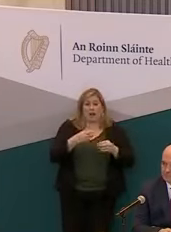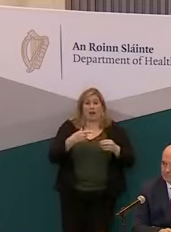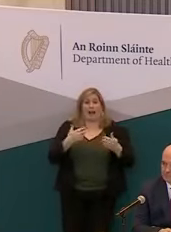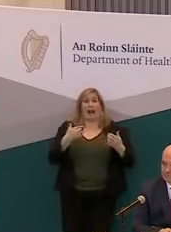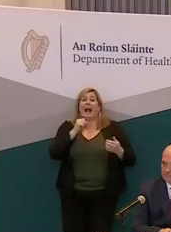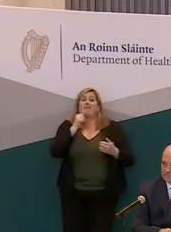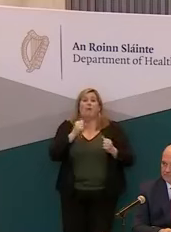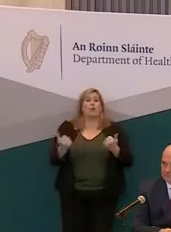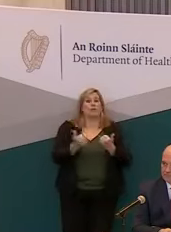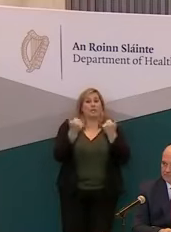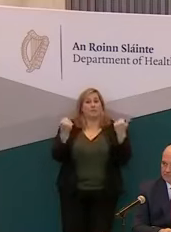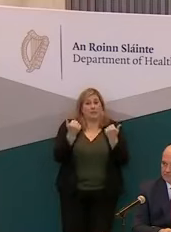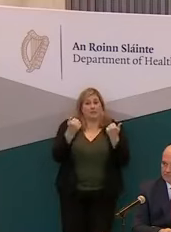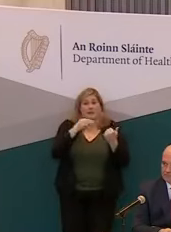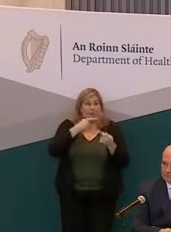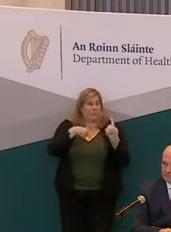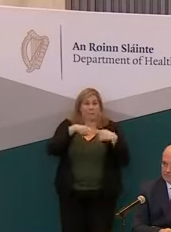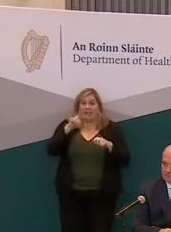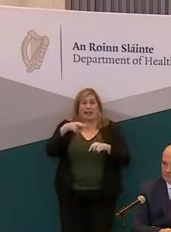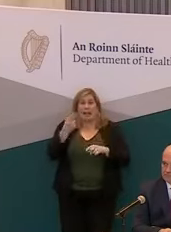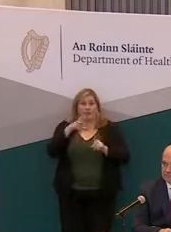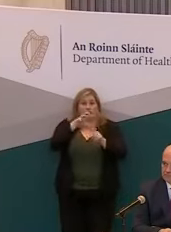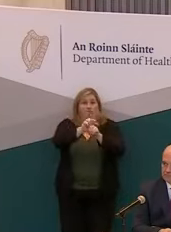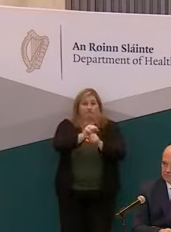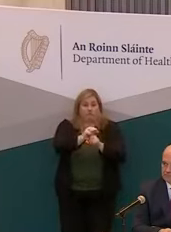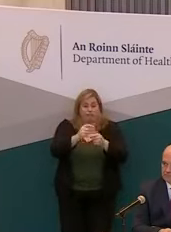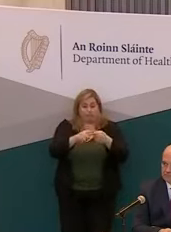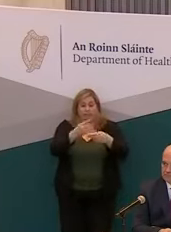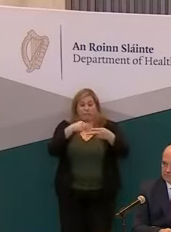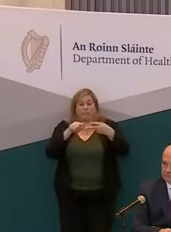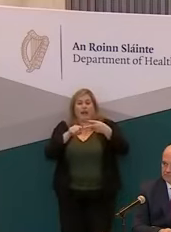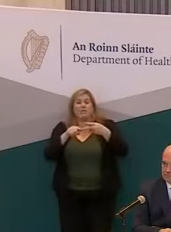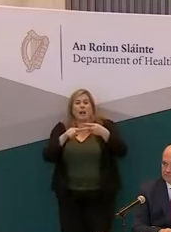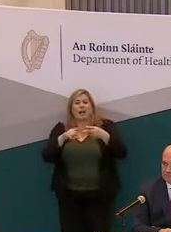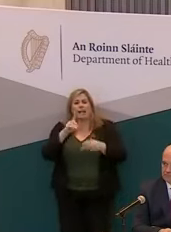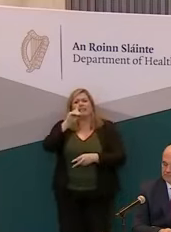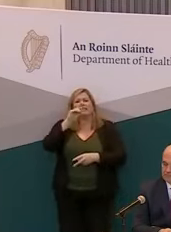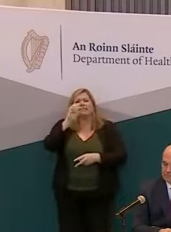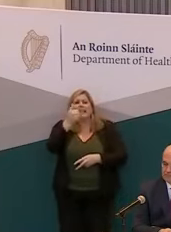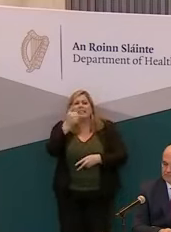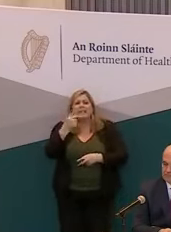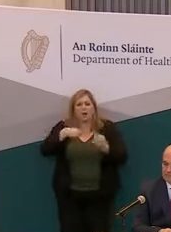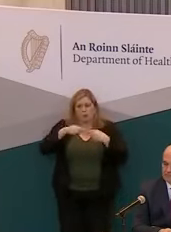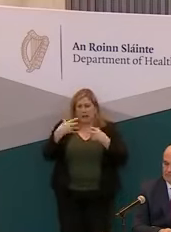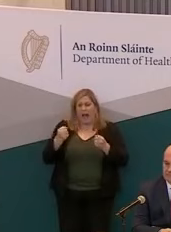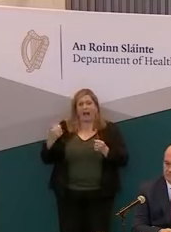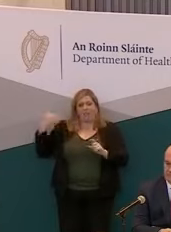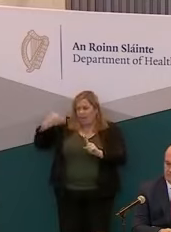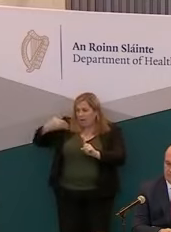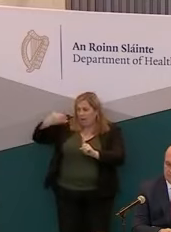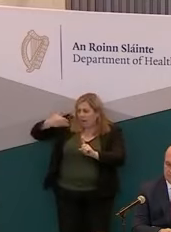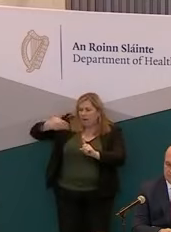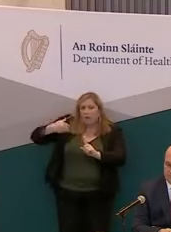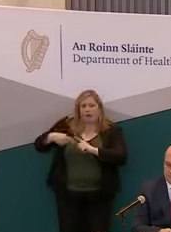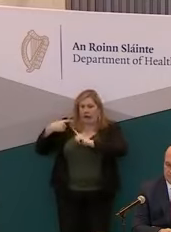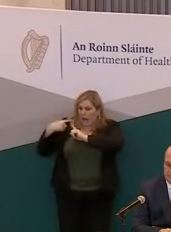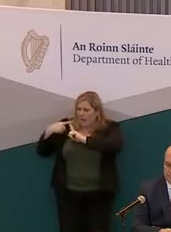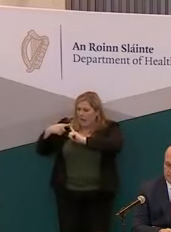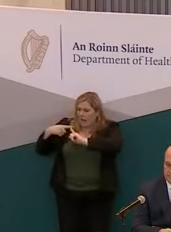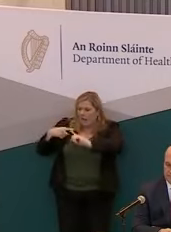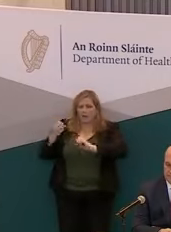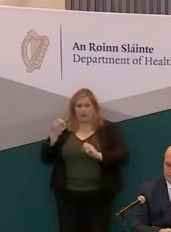undetected. And they also depend on the data that we have to calibrate the model. And as the weeks go by, we're getting more and more